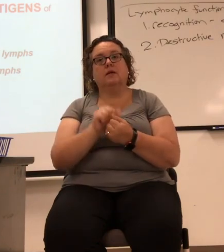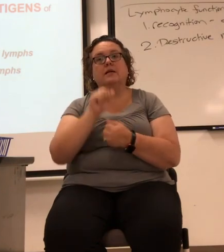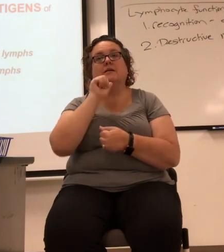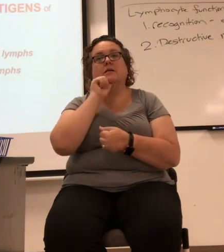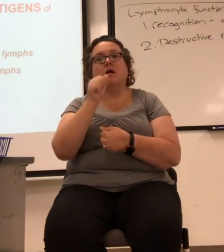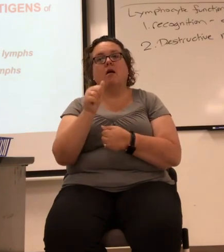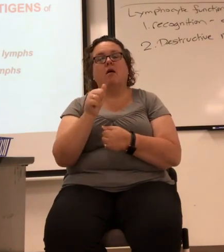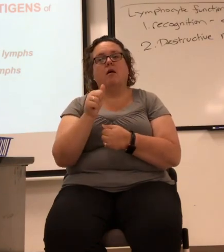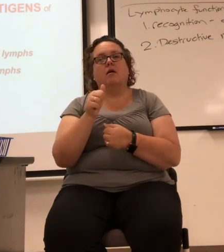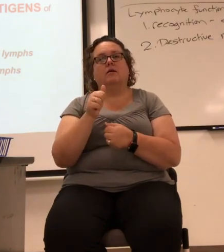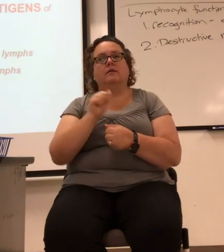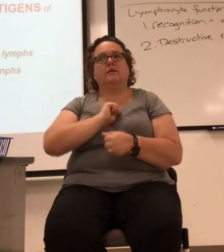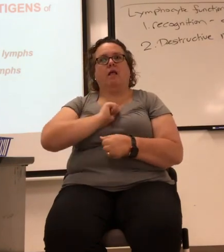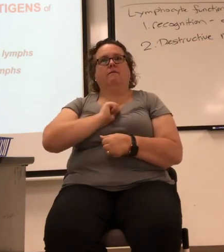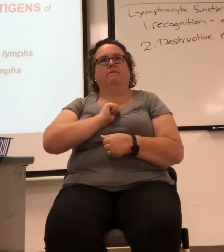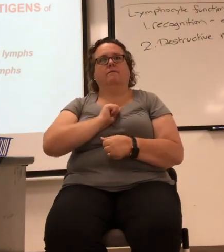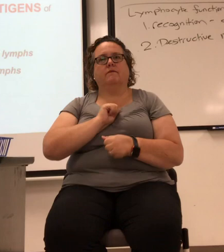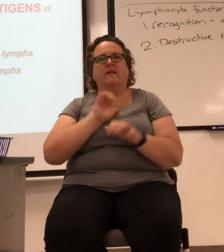non-self invader.